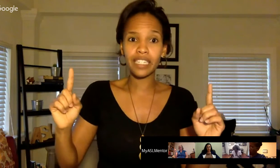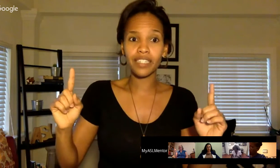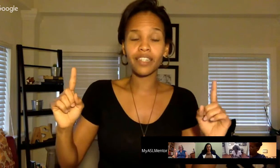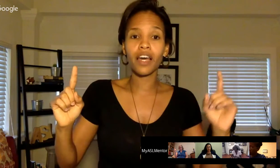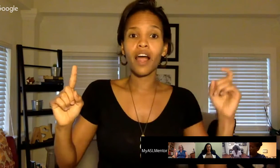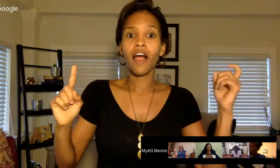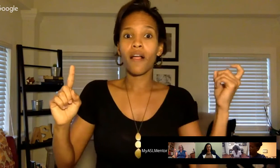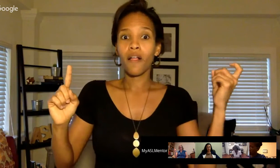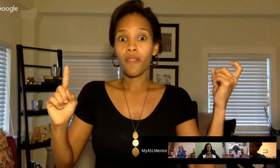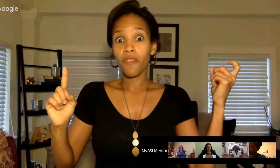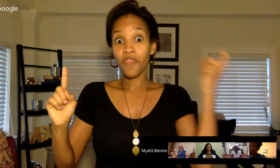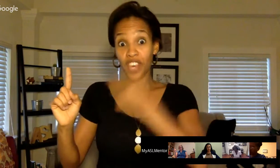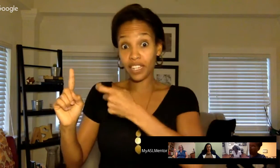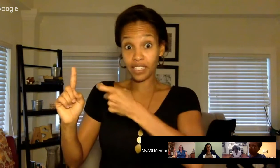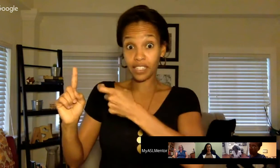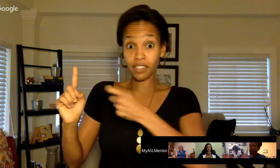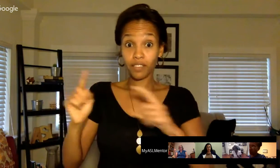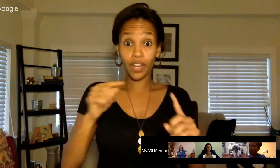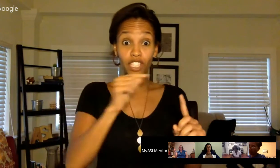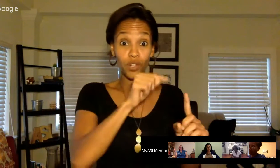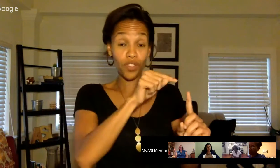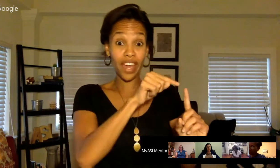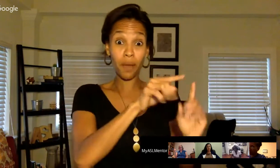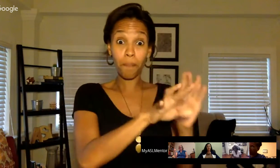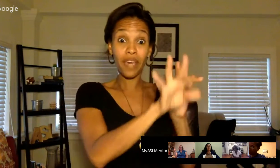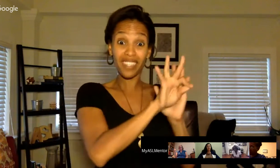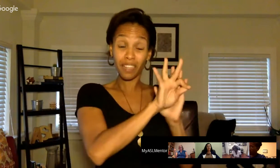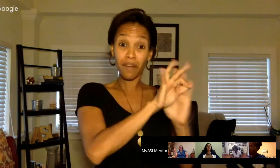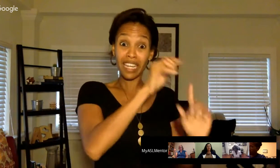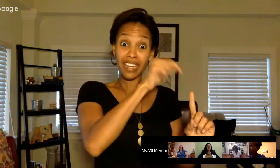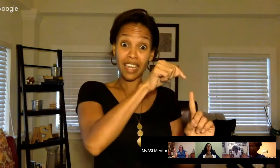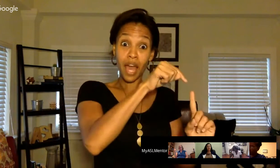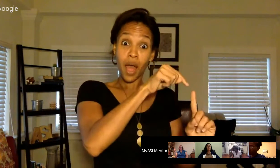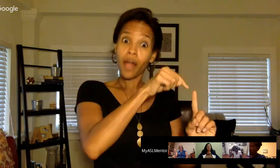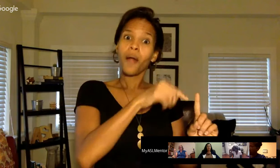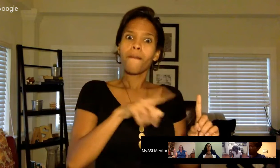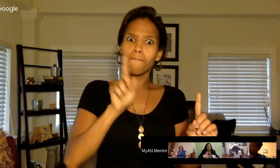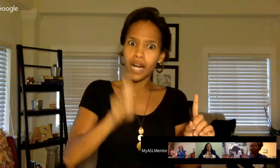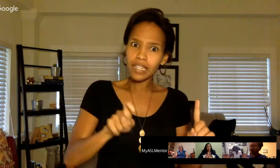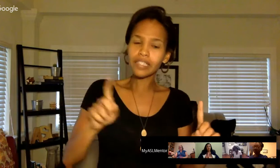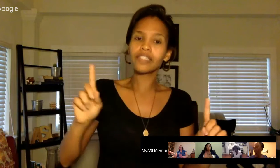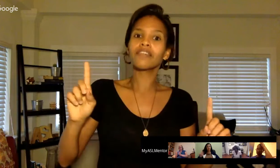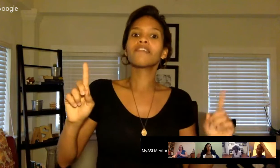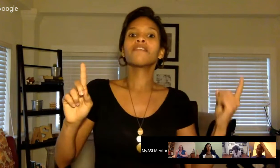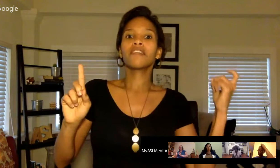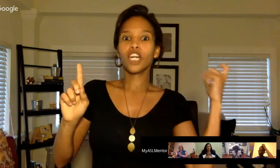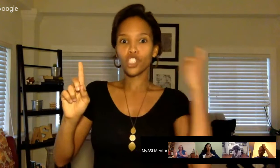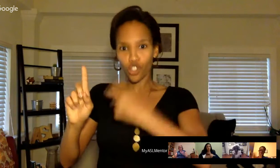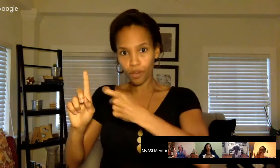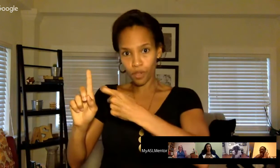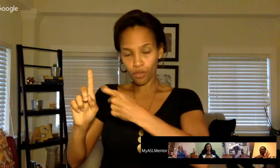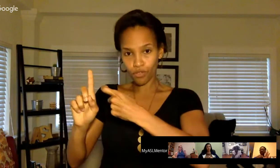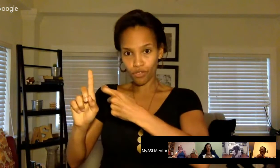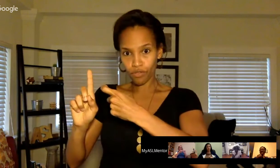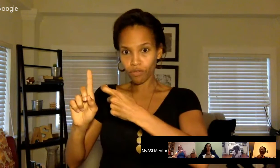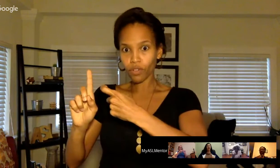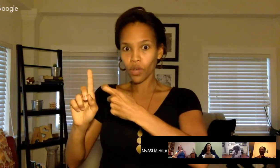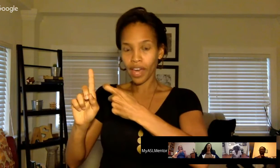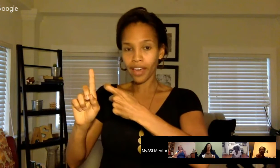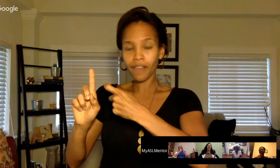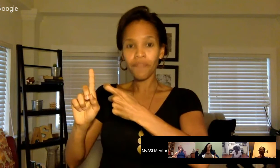everybody did this, okay? So they pick somebody, must